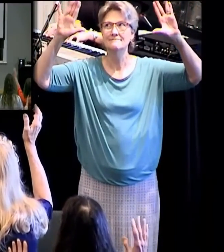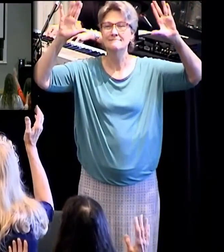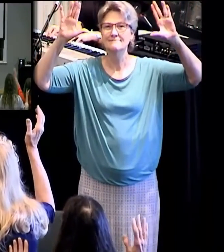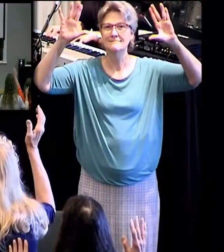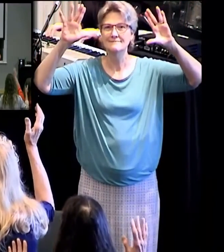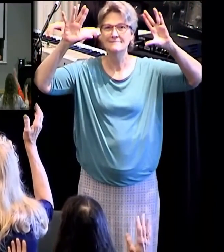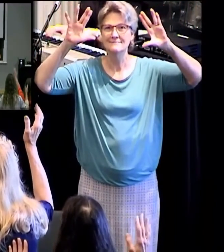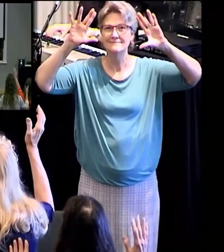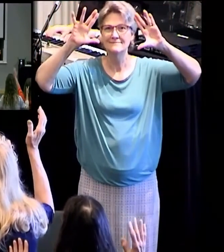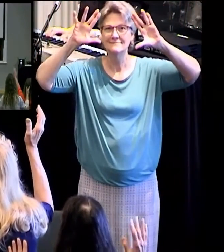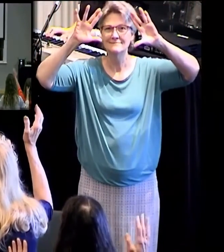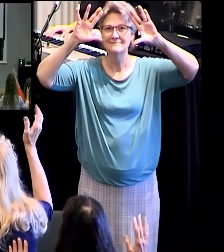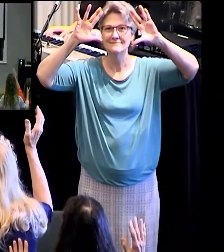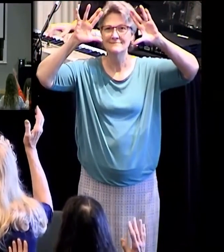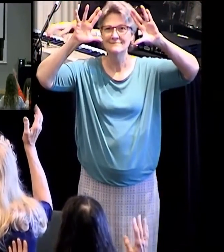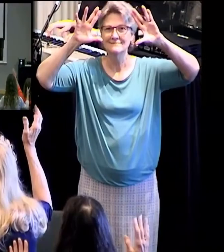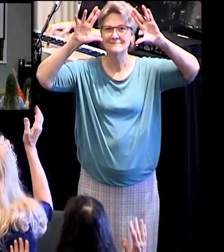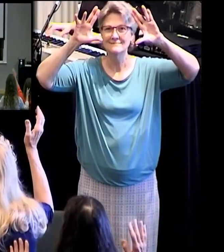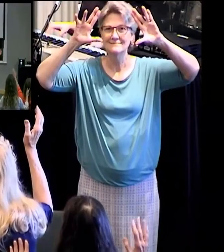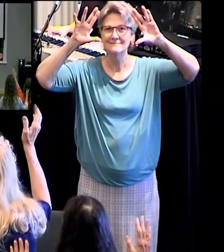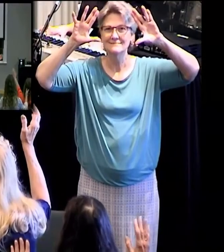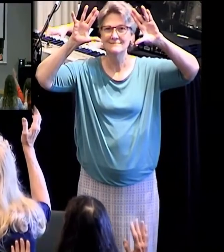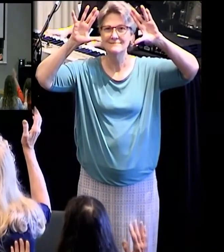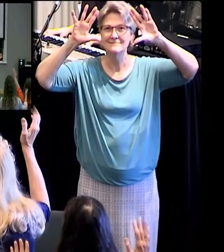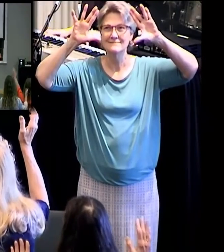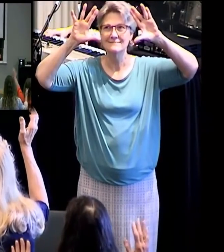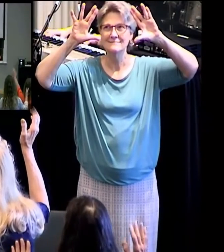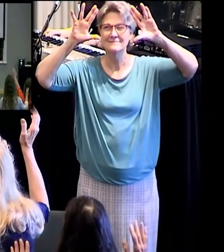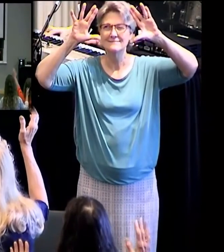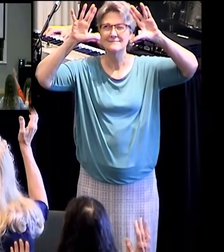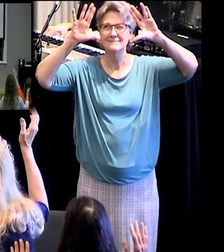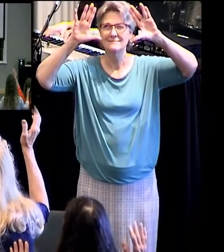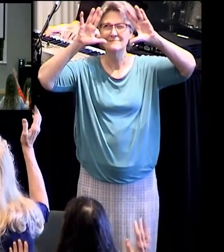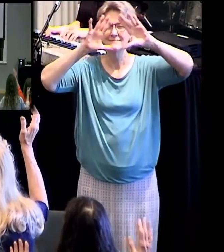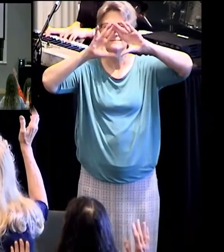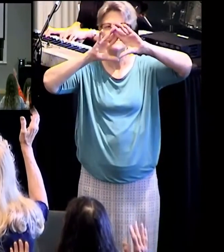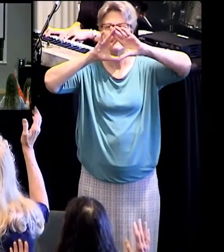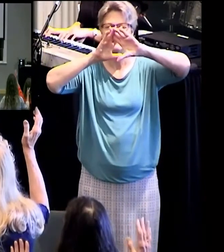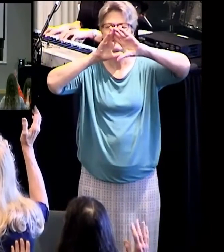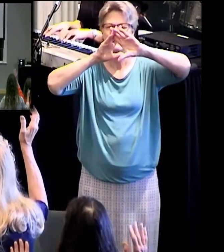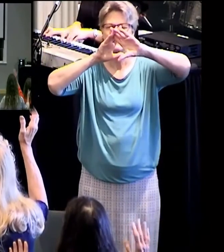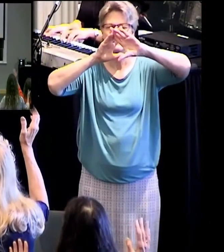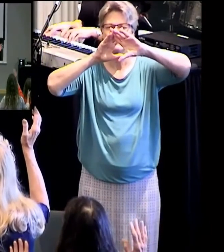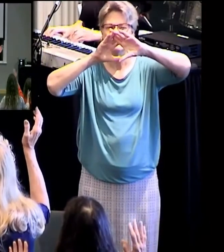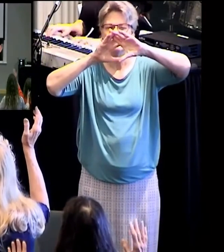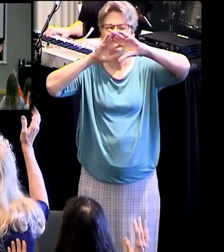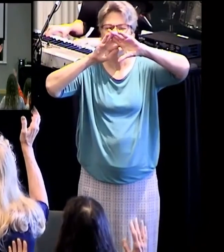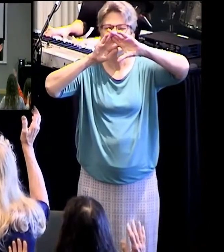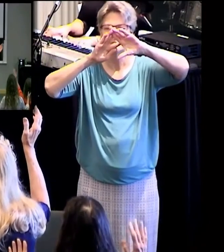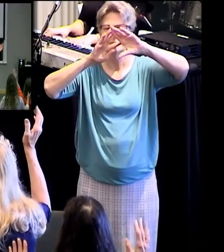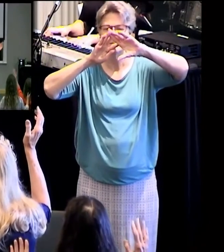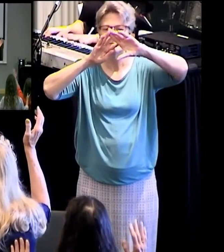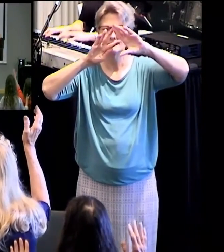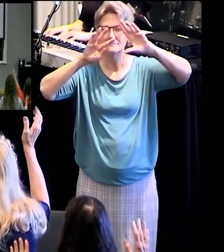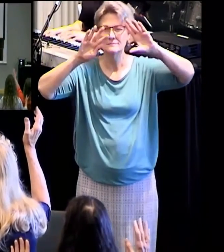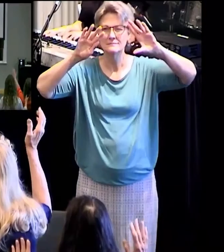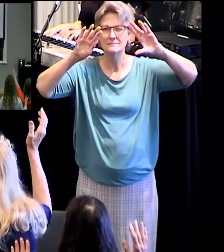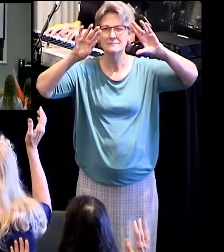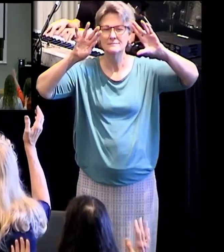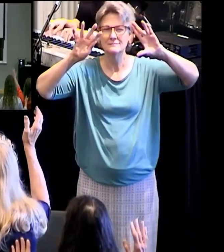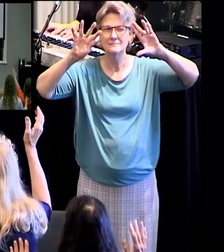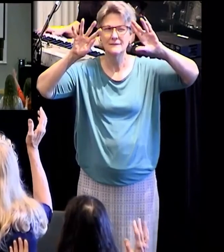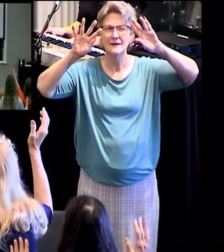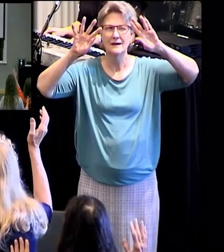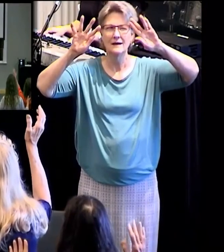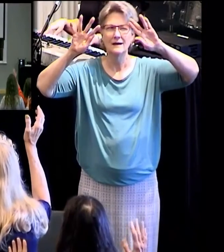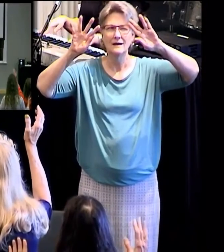Every addiction must bow. Every doubt must bow. Every false religion must bow. Oh, Lord,